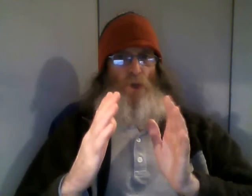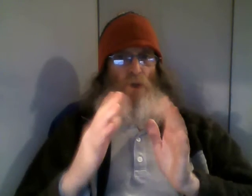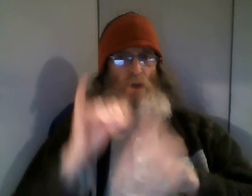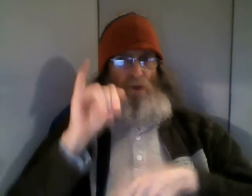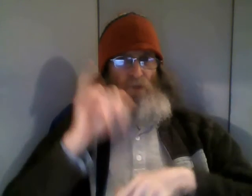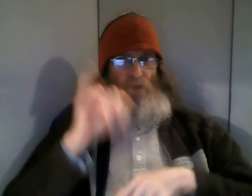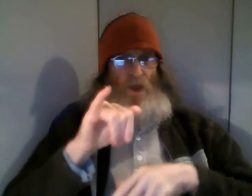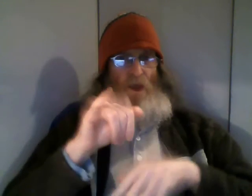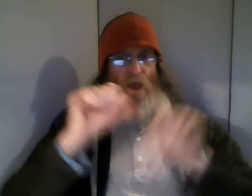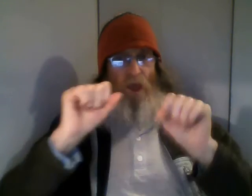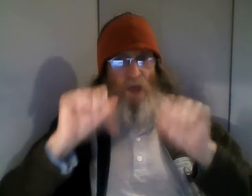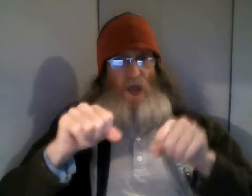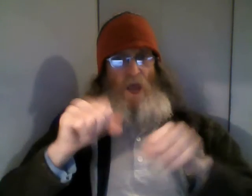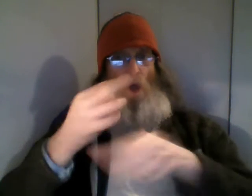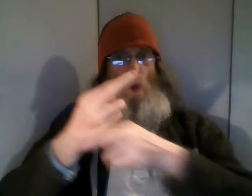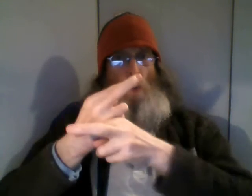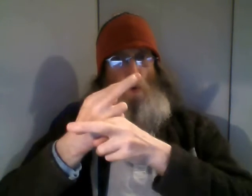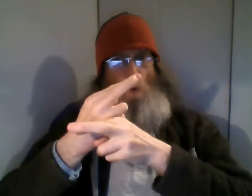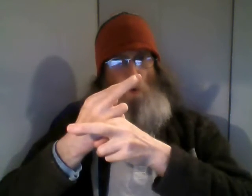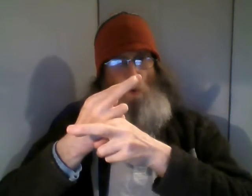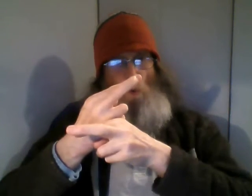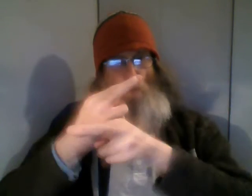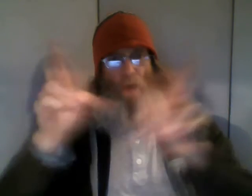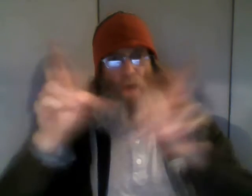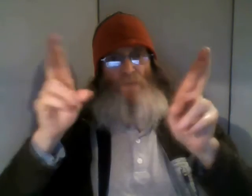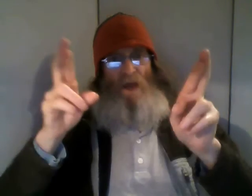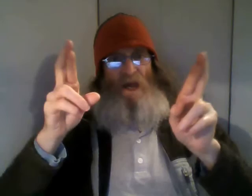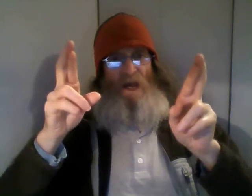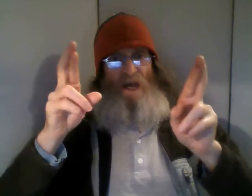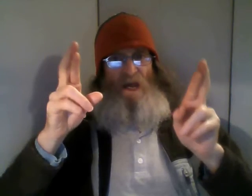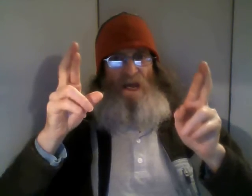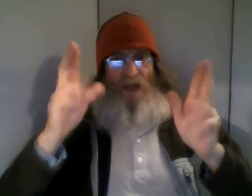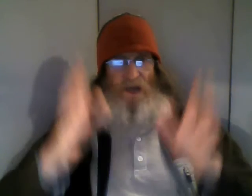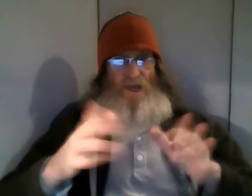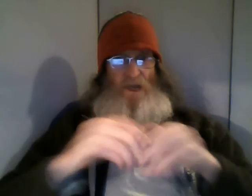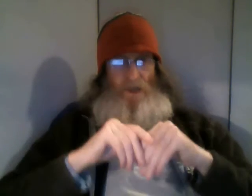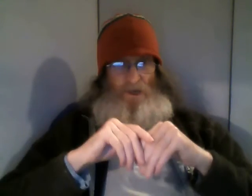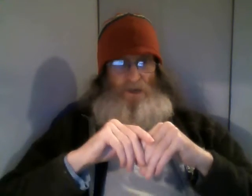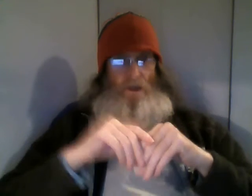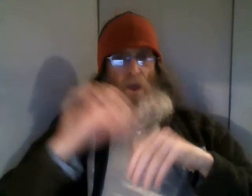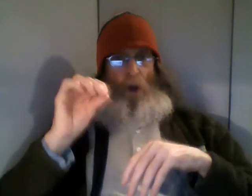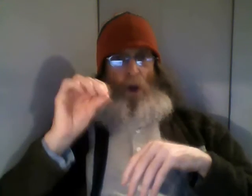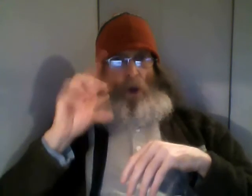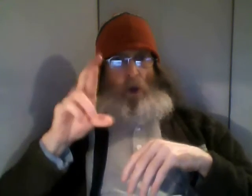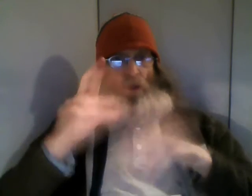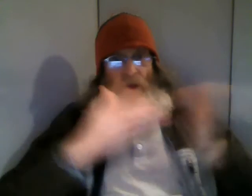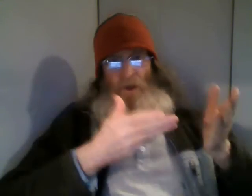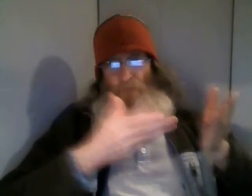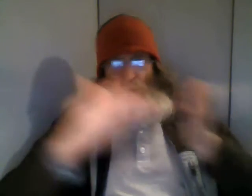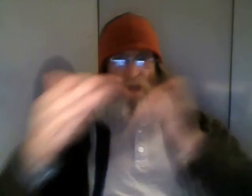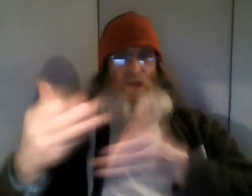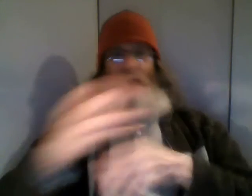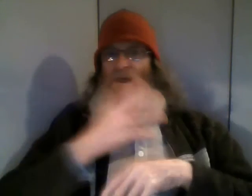Miles on board. Well, she still made a long way. Yeah, this morning she woke up, did her makeup, did her